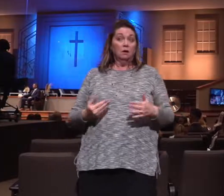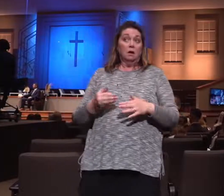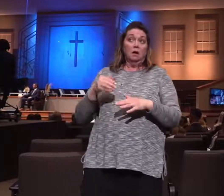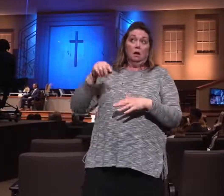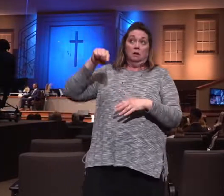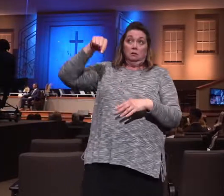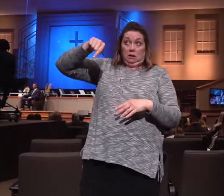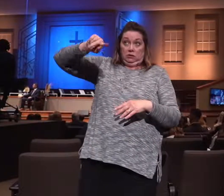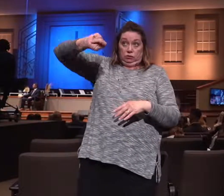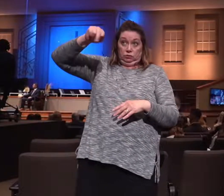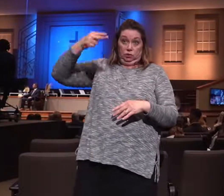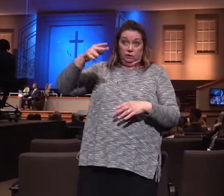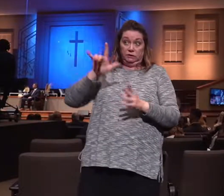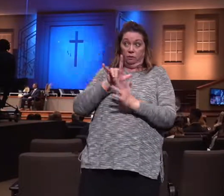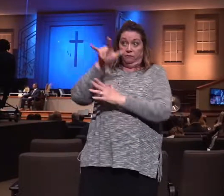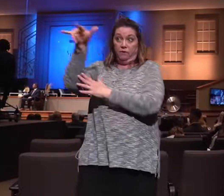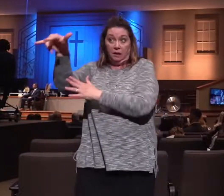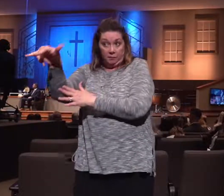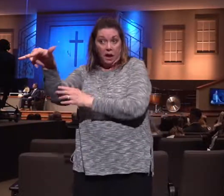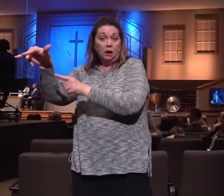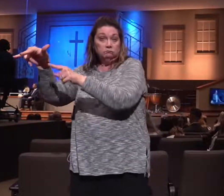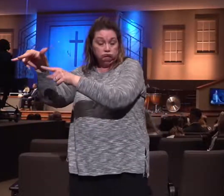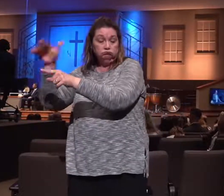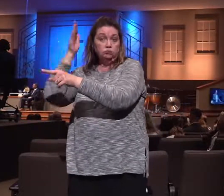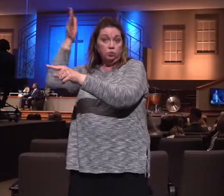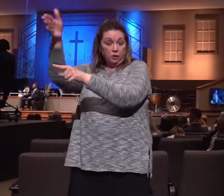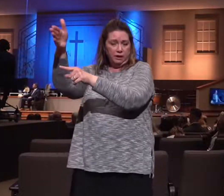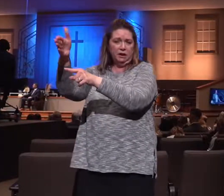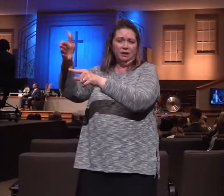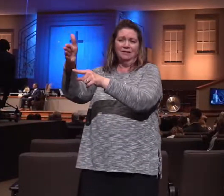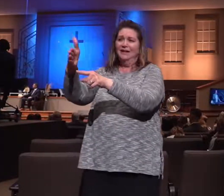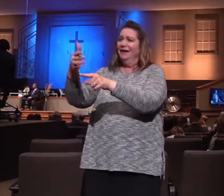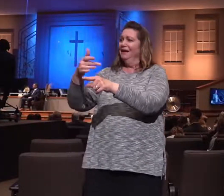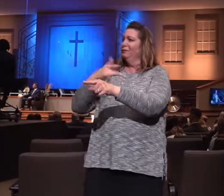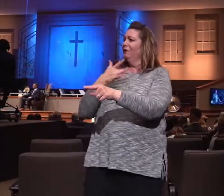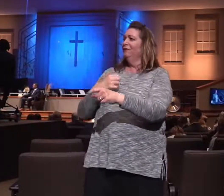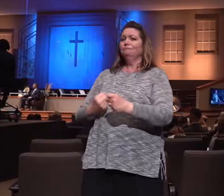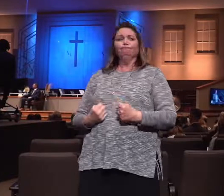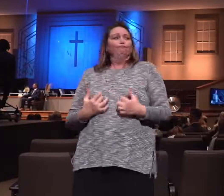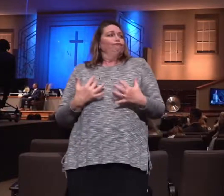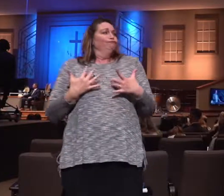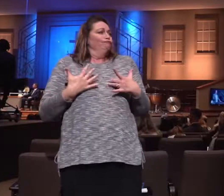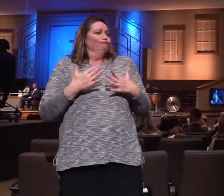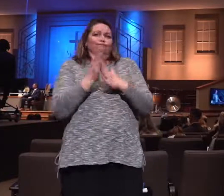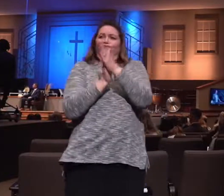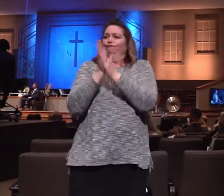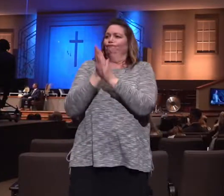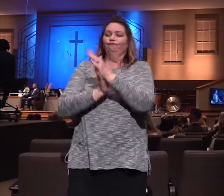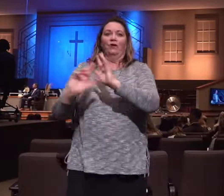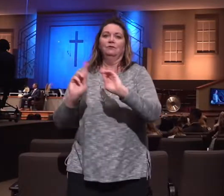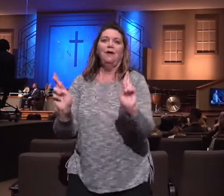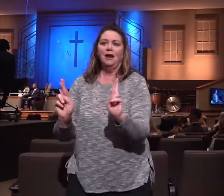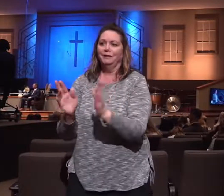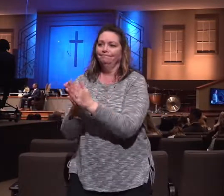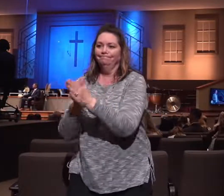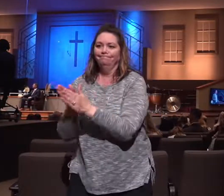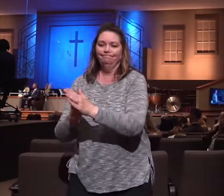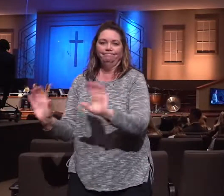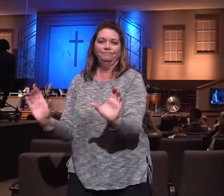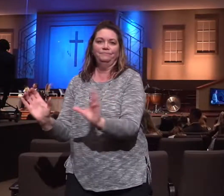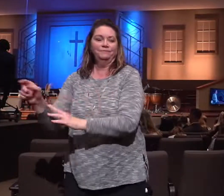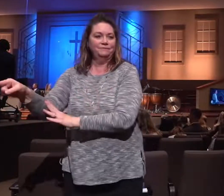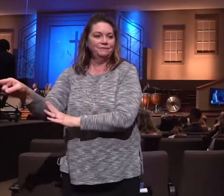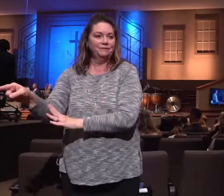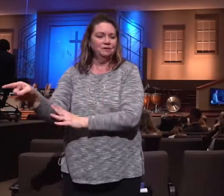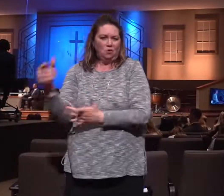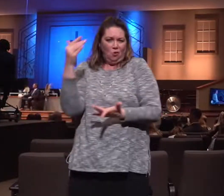Thursday, and we are going back refreshed and renewed and excited to continue in the work there. And part of the reason for that is because